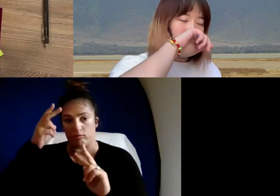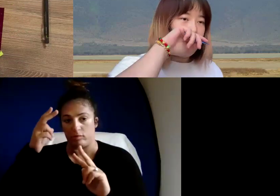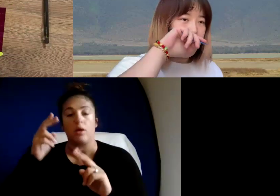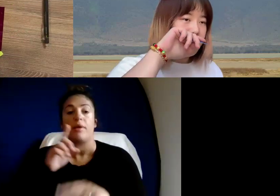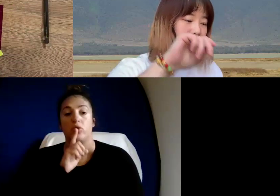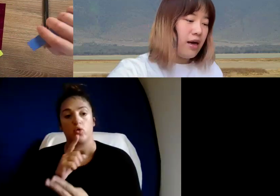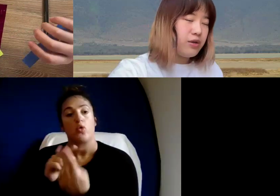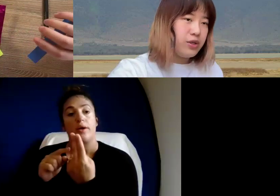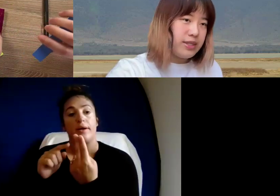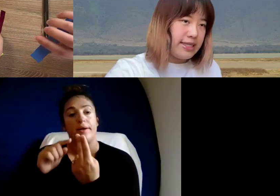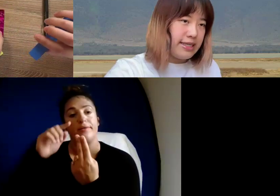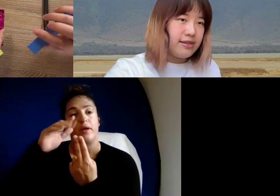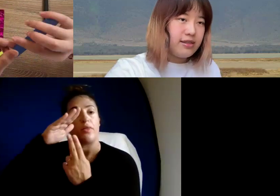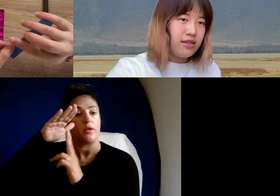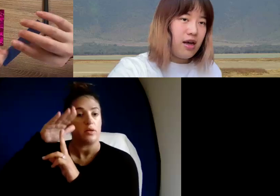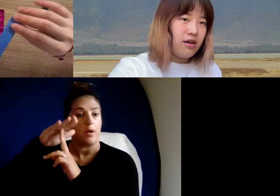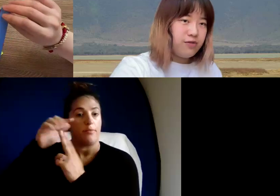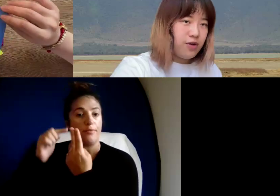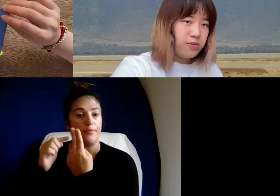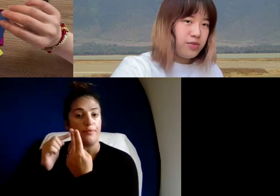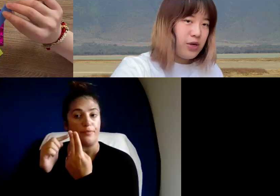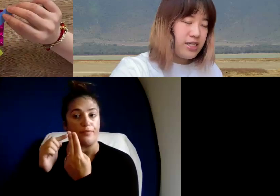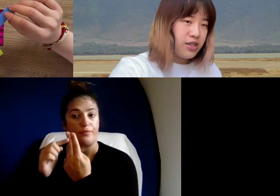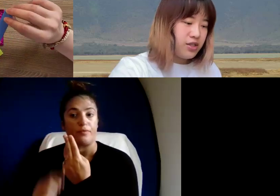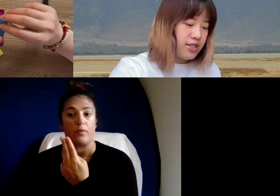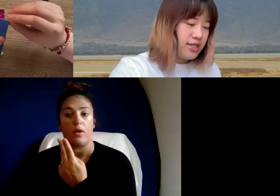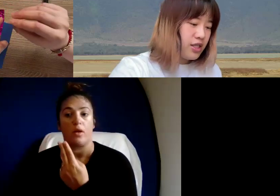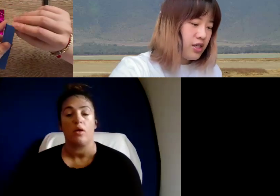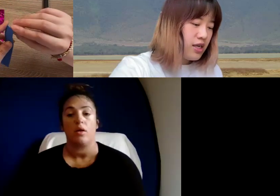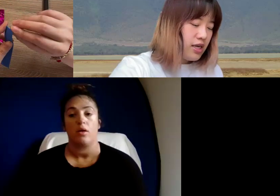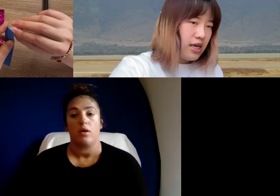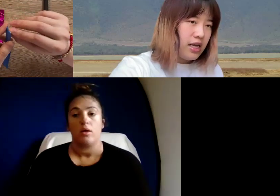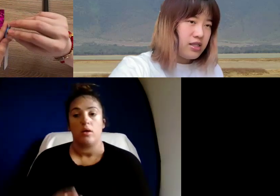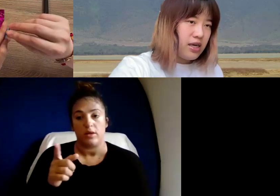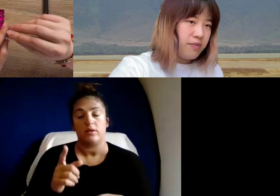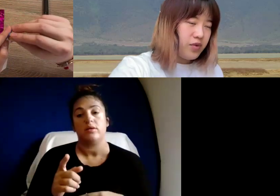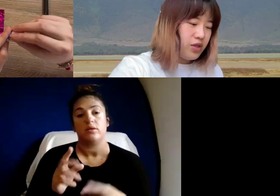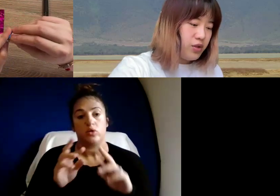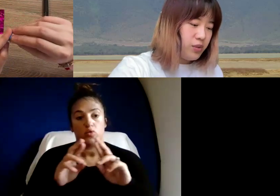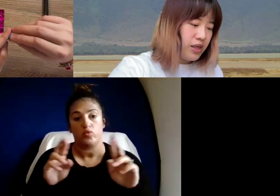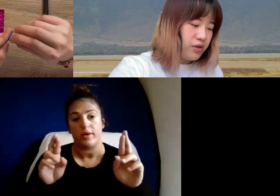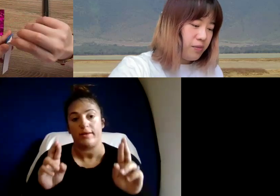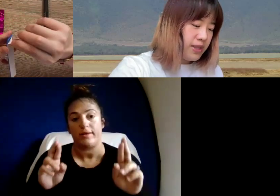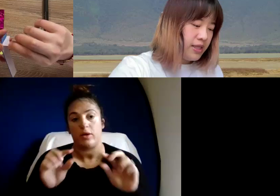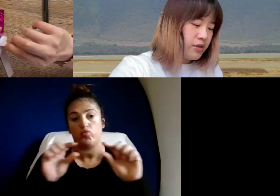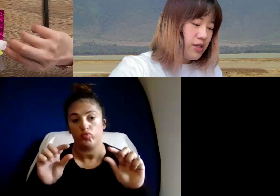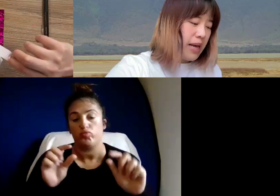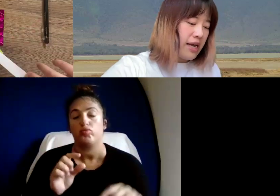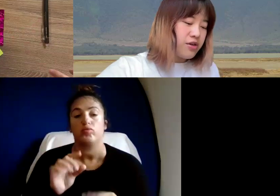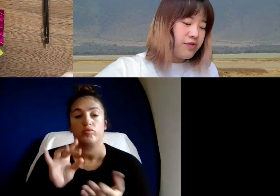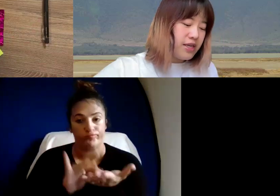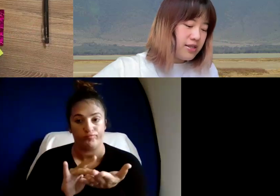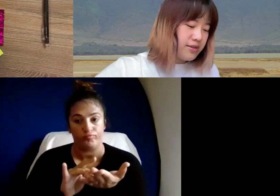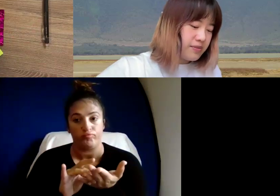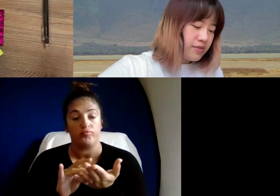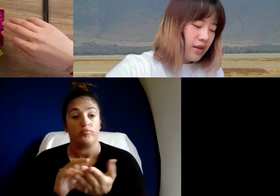So you will now use the long foam rectangular sticker, and you will peel the